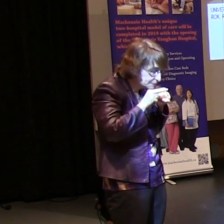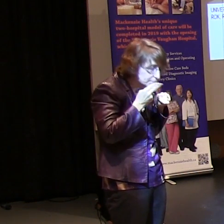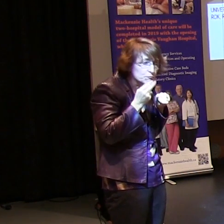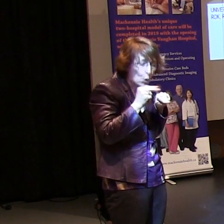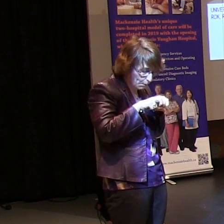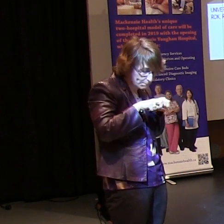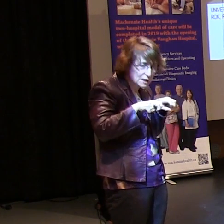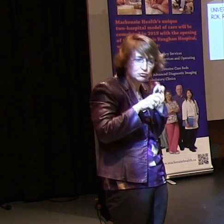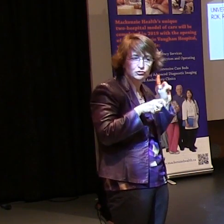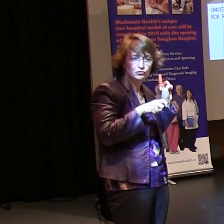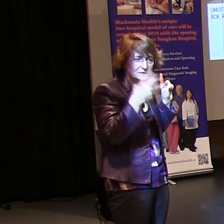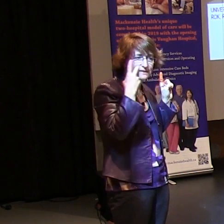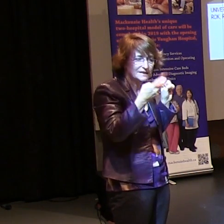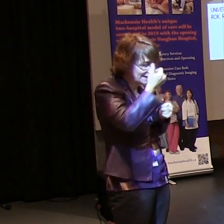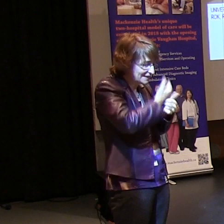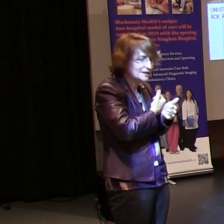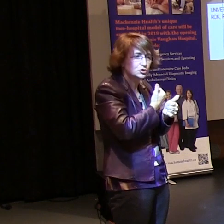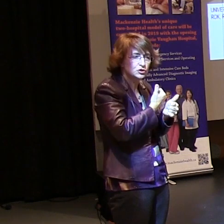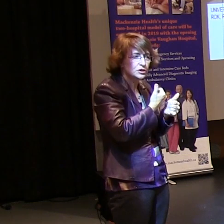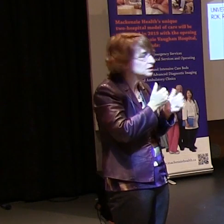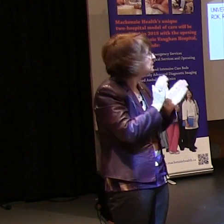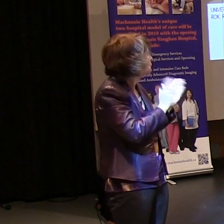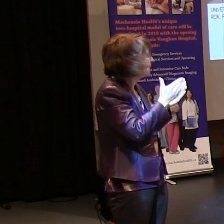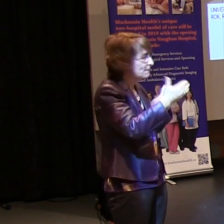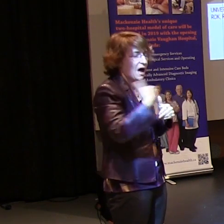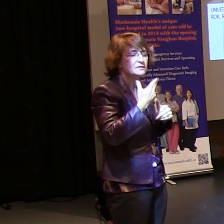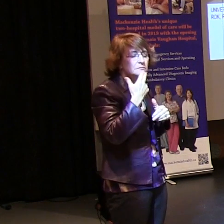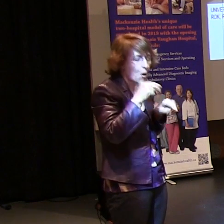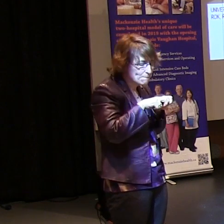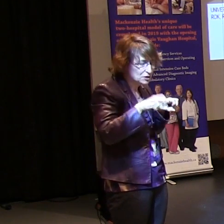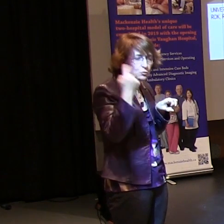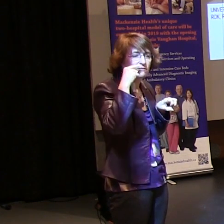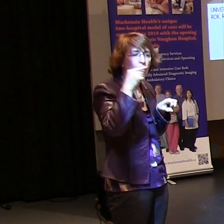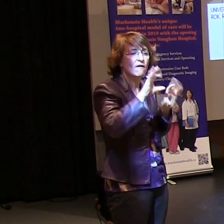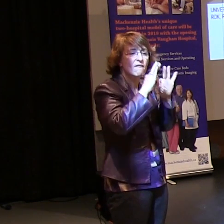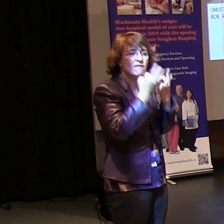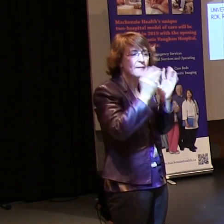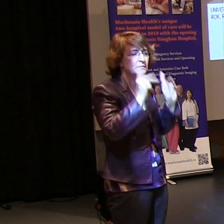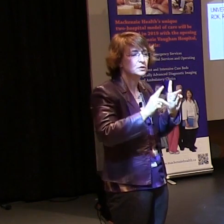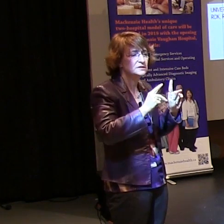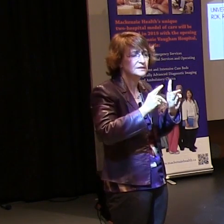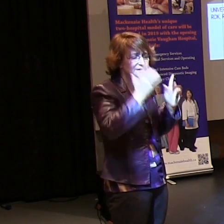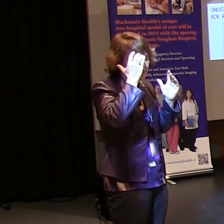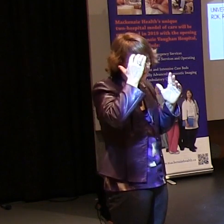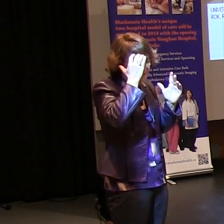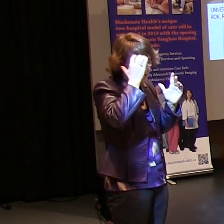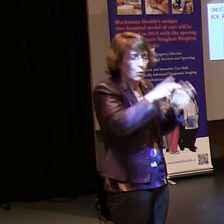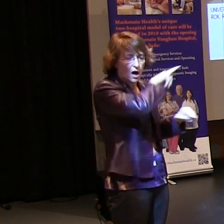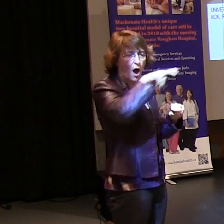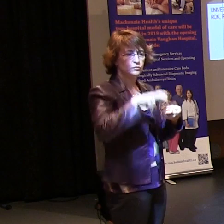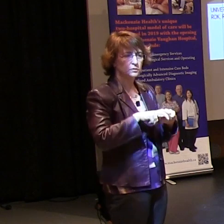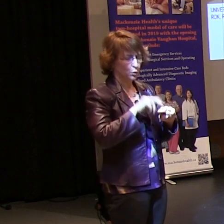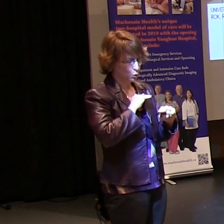here next to each entrance to each ICU. Just to go out as a family member, to sit a little bit,